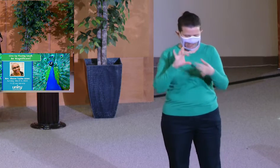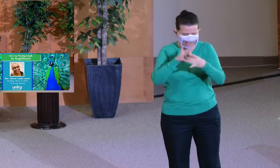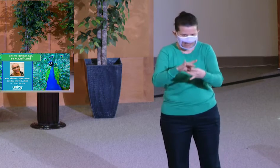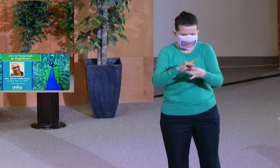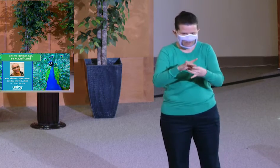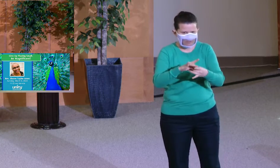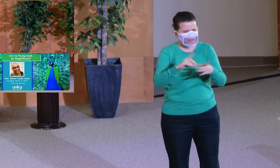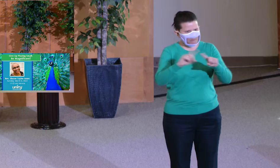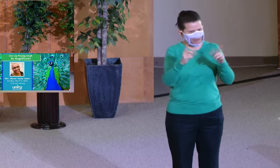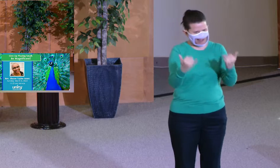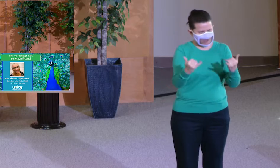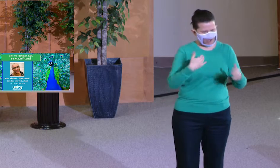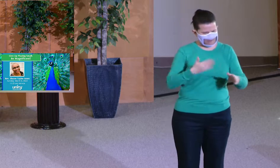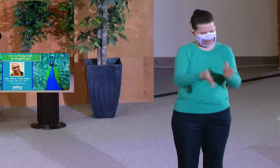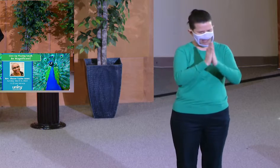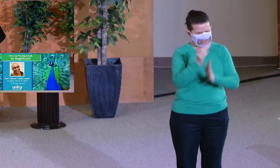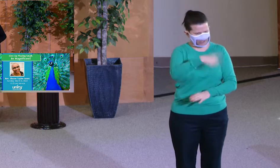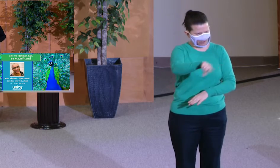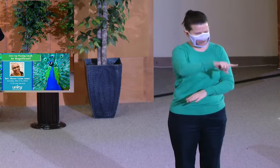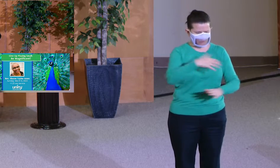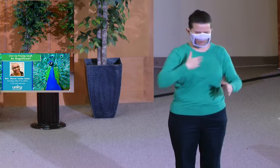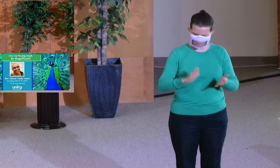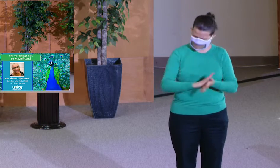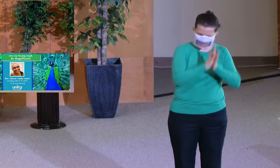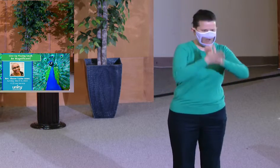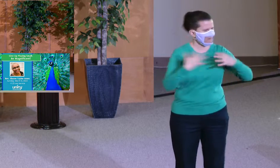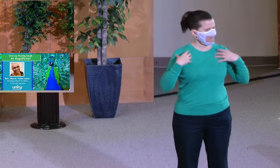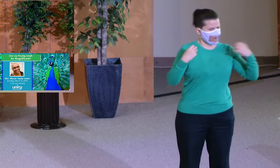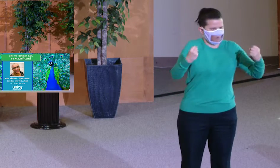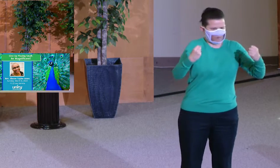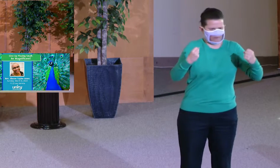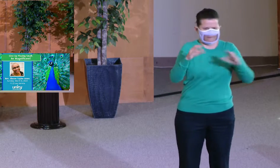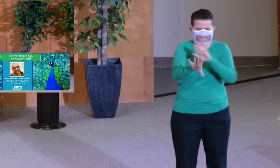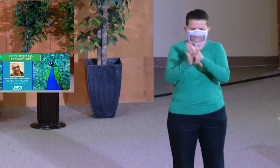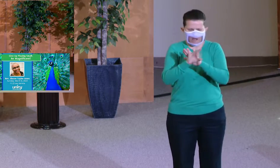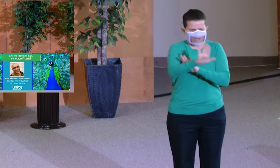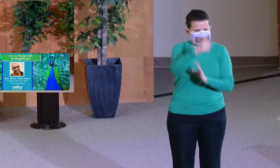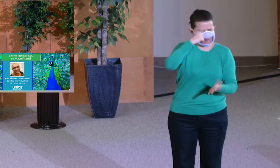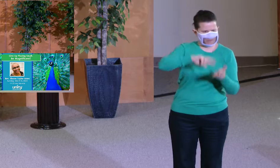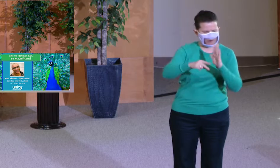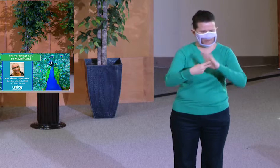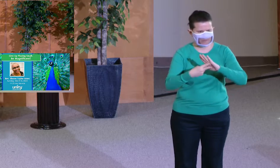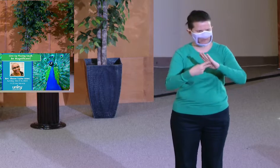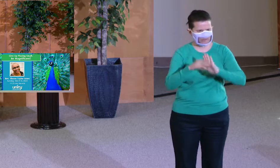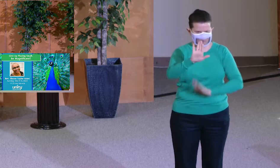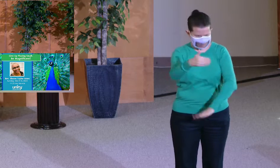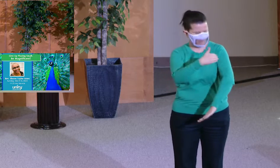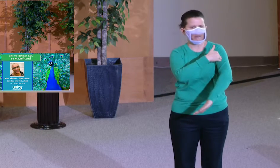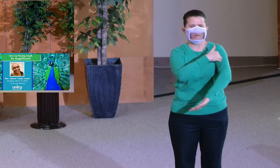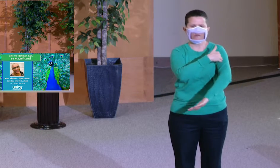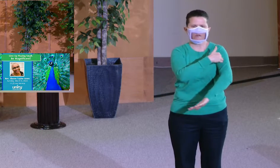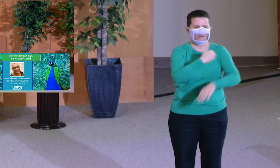bold. Step into your power. Step into your purpose. And create a new